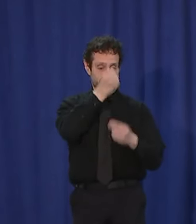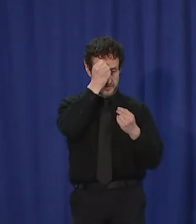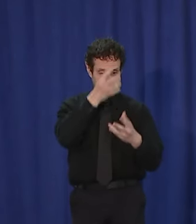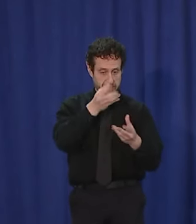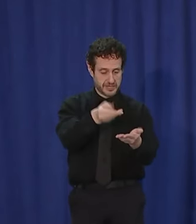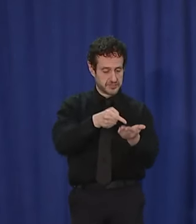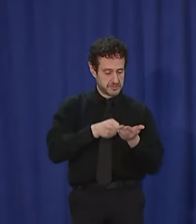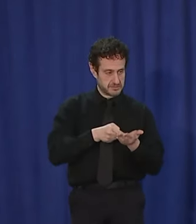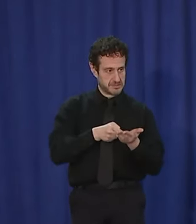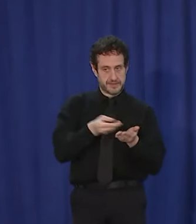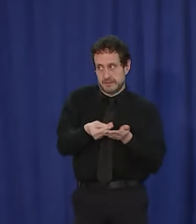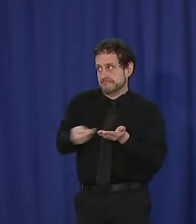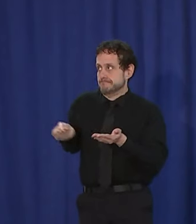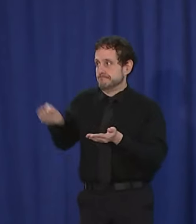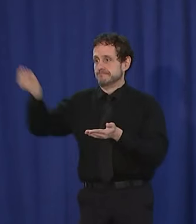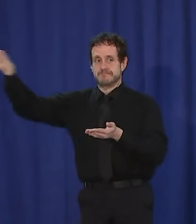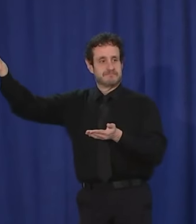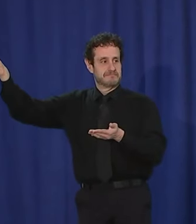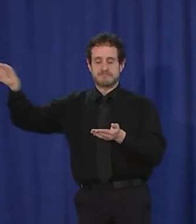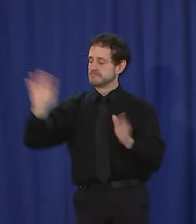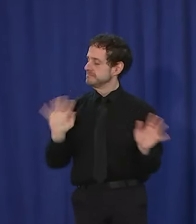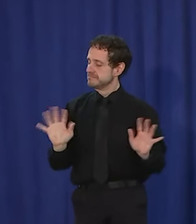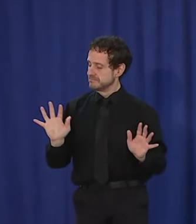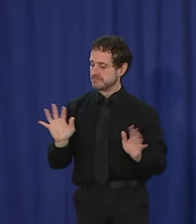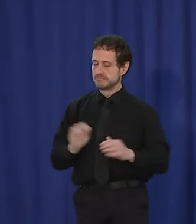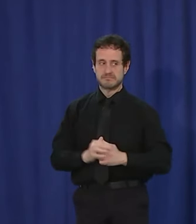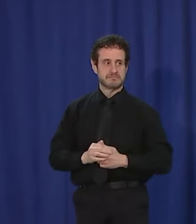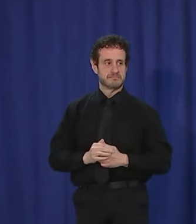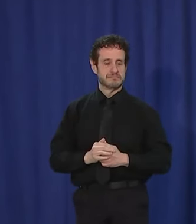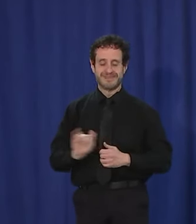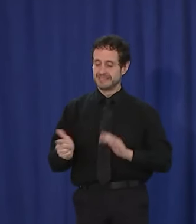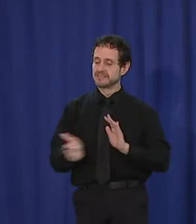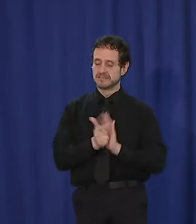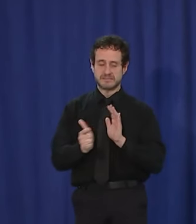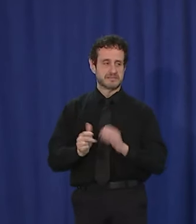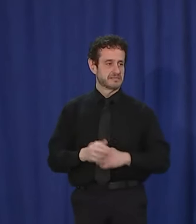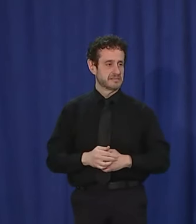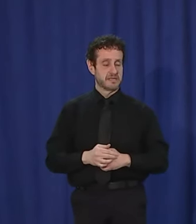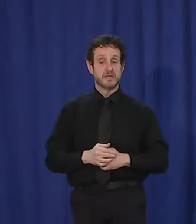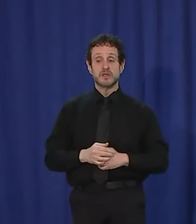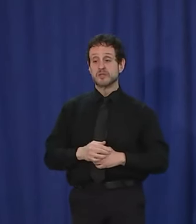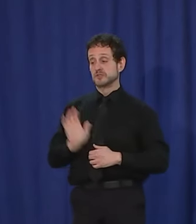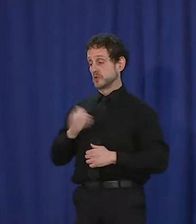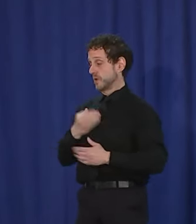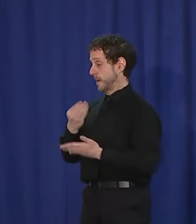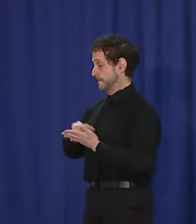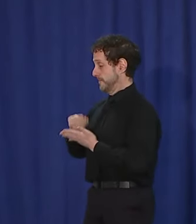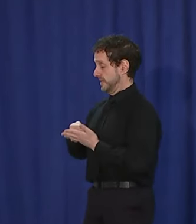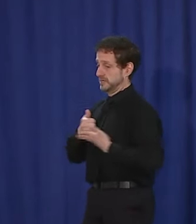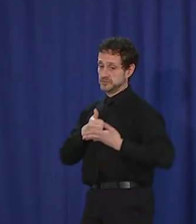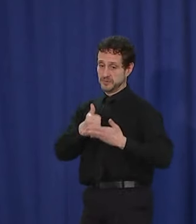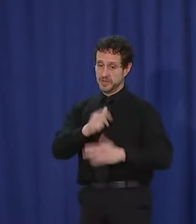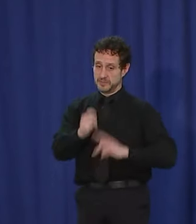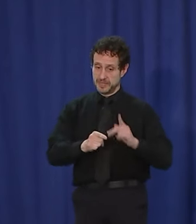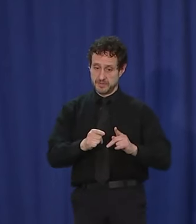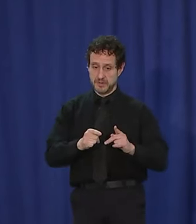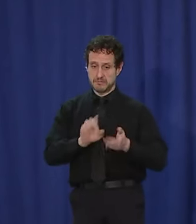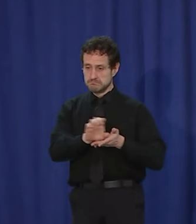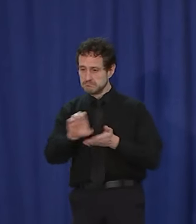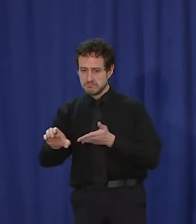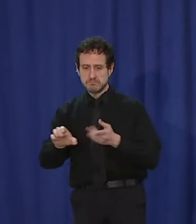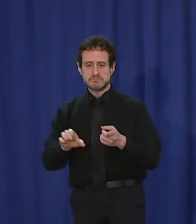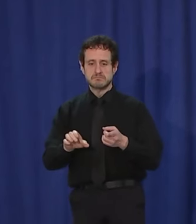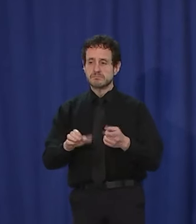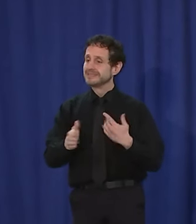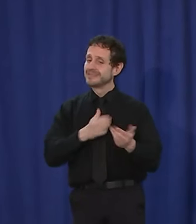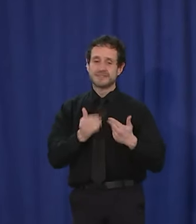information. And while we are providing these relief services, regardless of citizenship